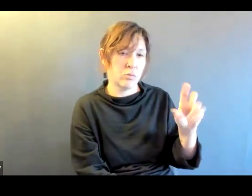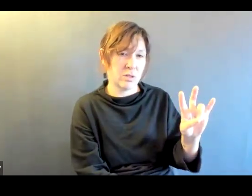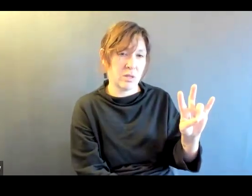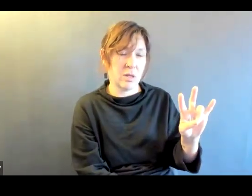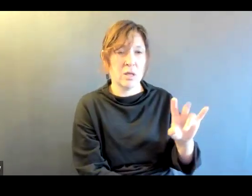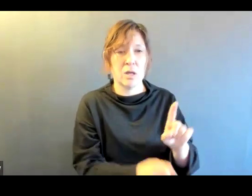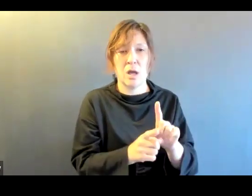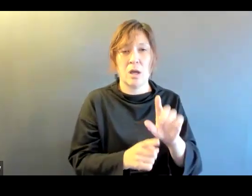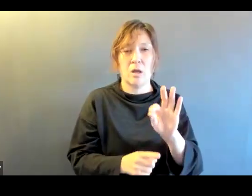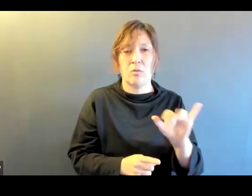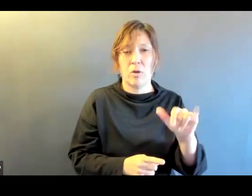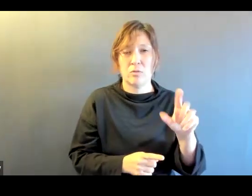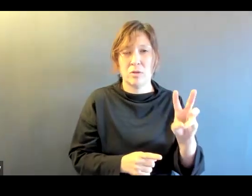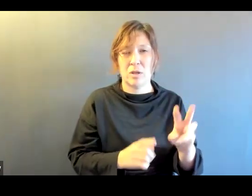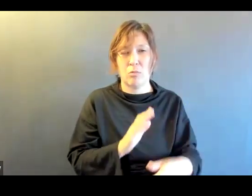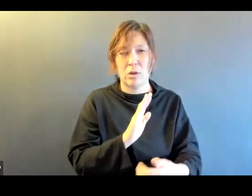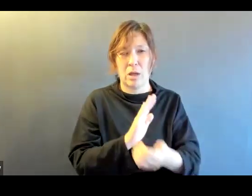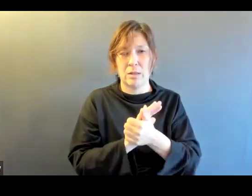supplemental appropriation request for